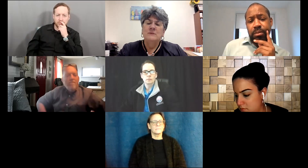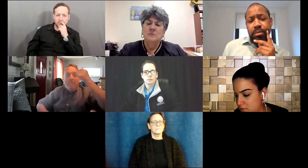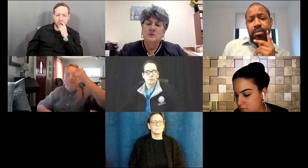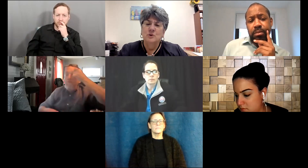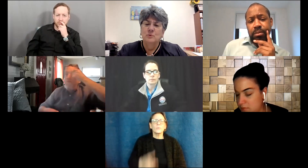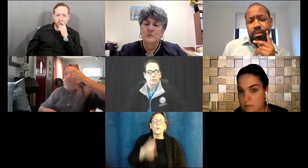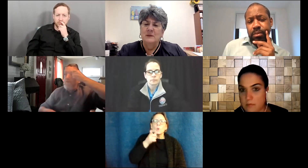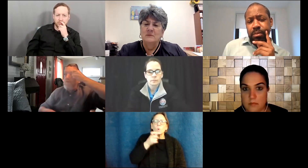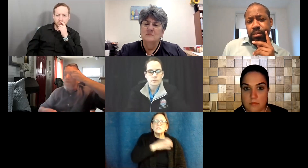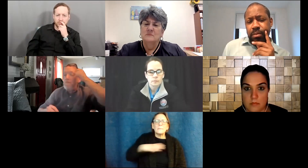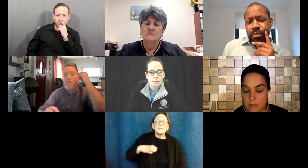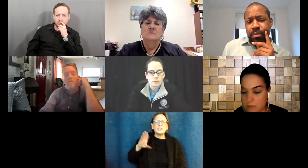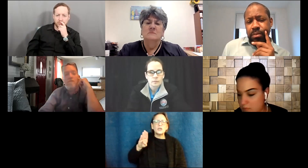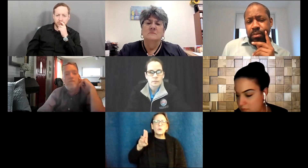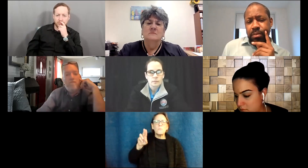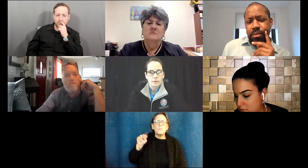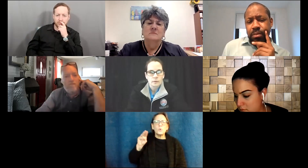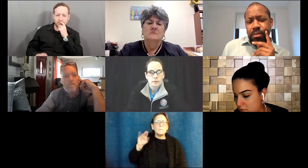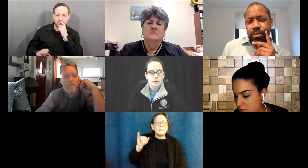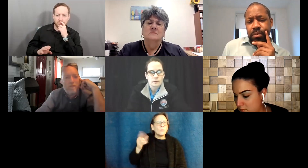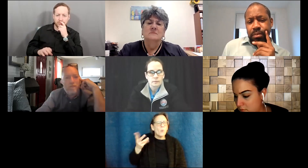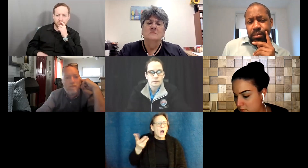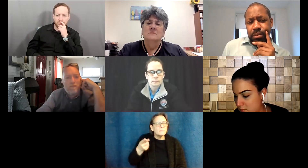Who is Commissioner Boomey?